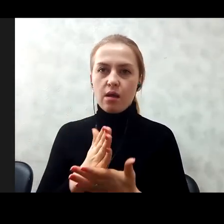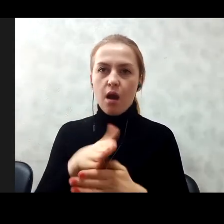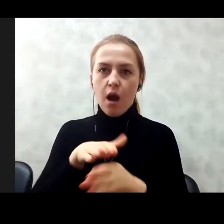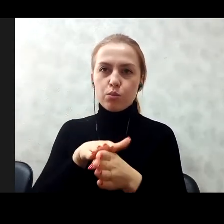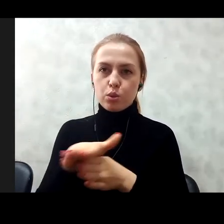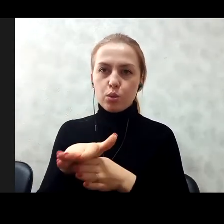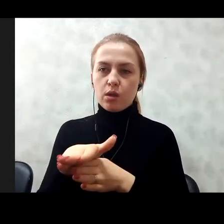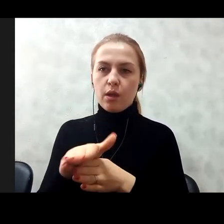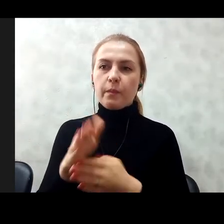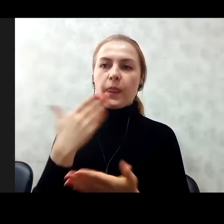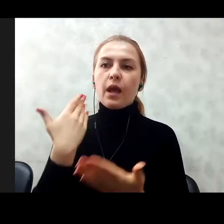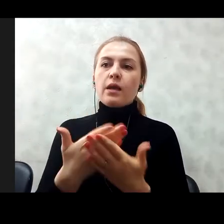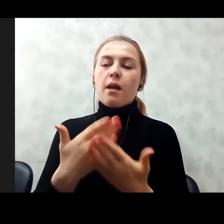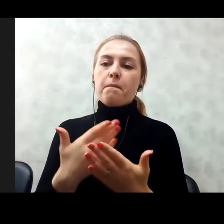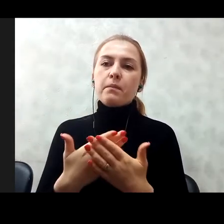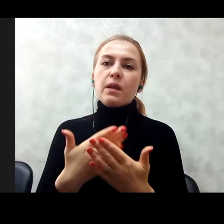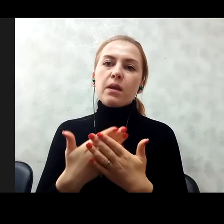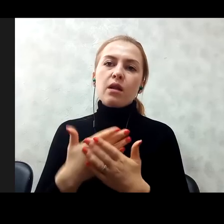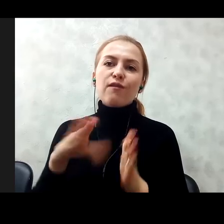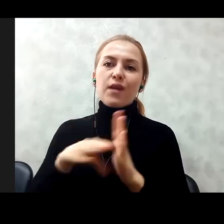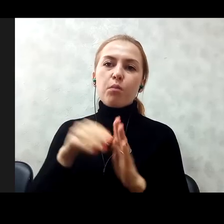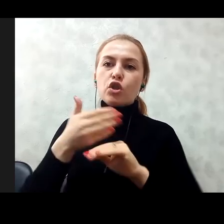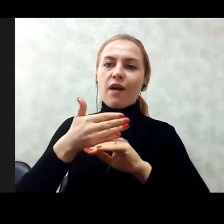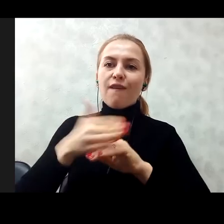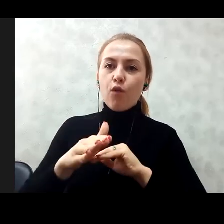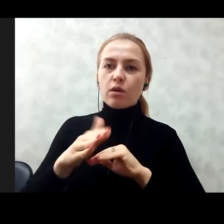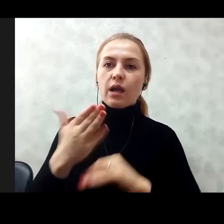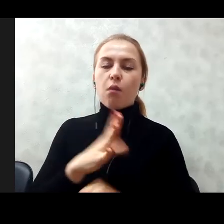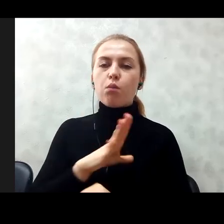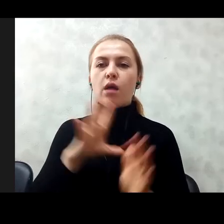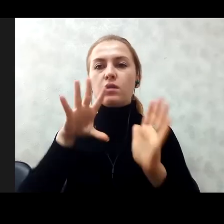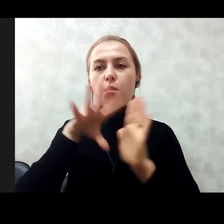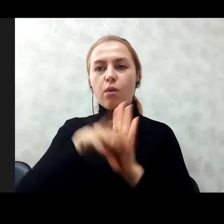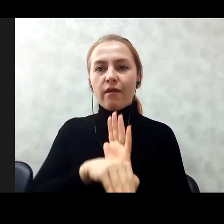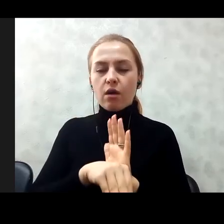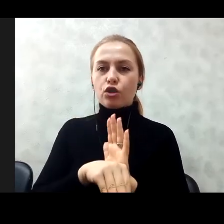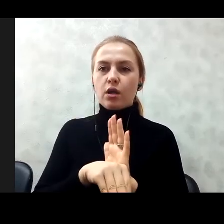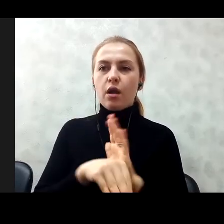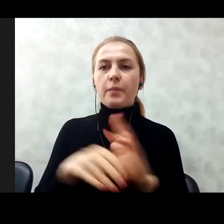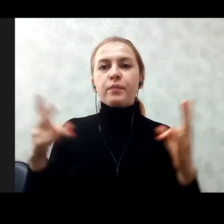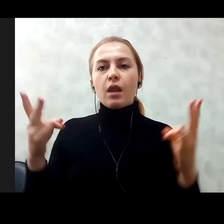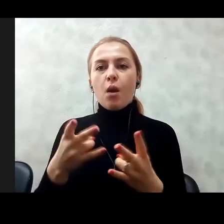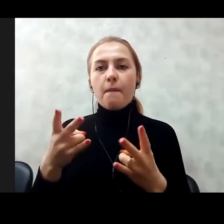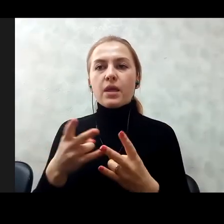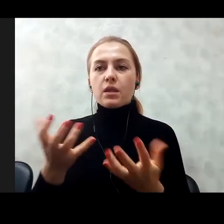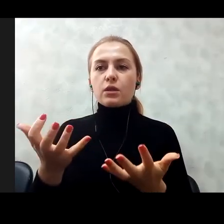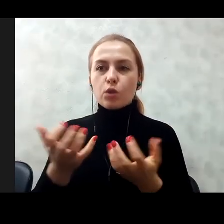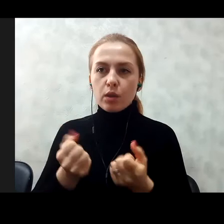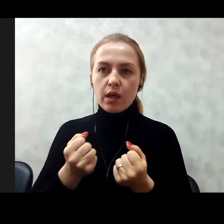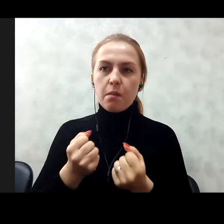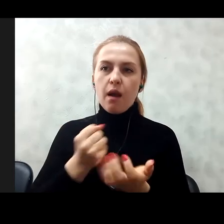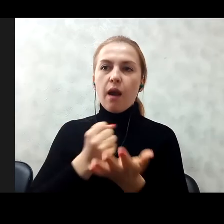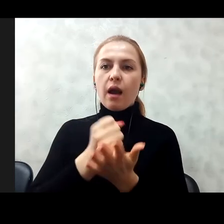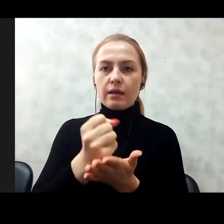districts means that the impact on the voters is not absolute. And if the election quota that